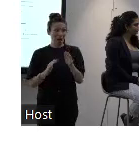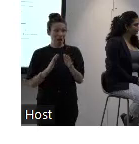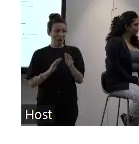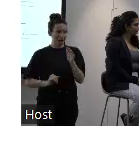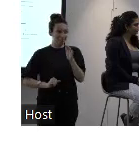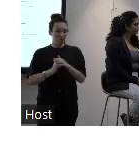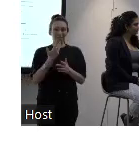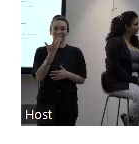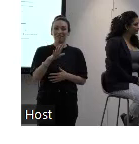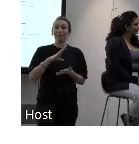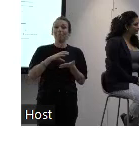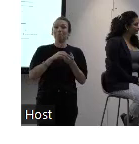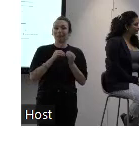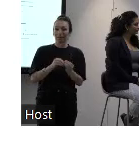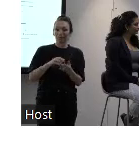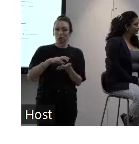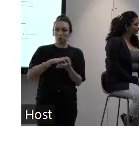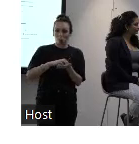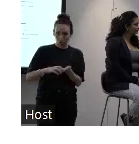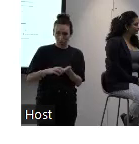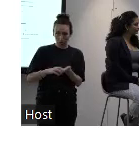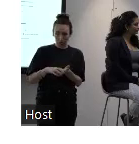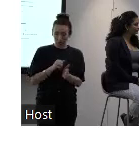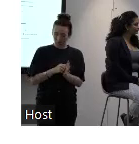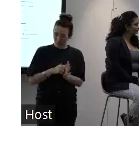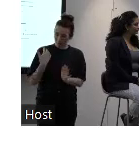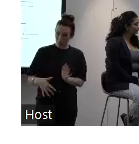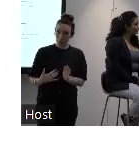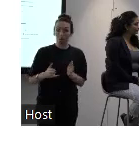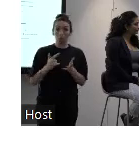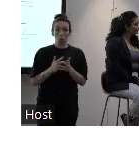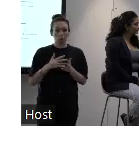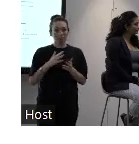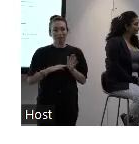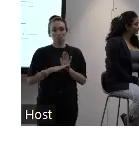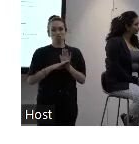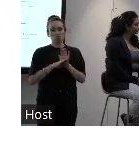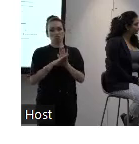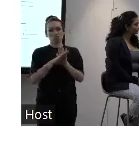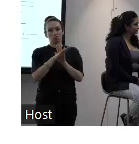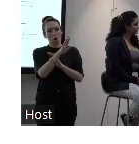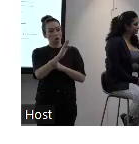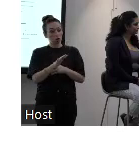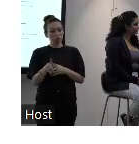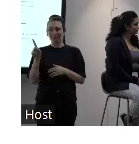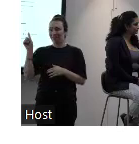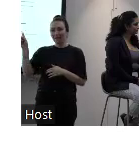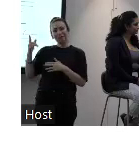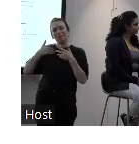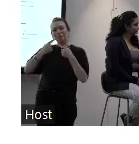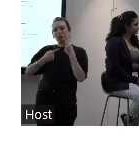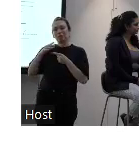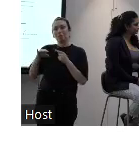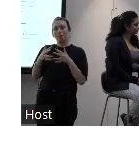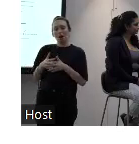And we see this reflected, this cost reflected in the rising rates of neurodevelopmental conditions. So this data on the left is American, but essentially